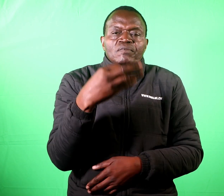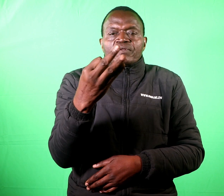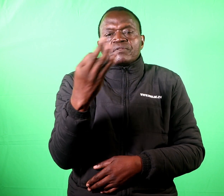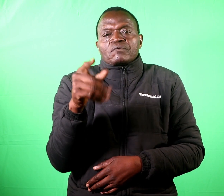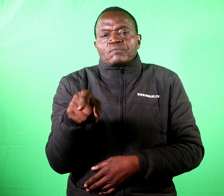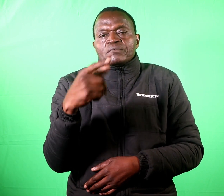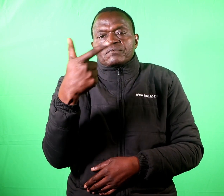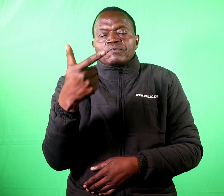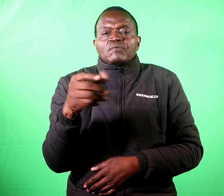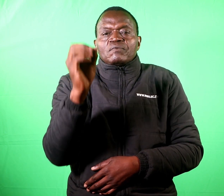33.7%,